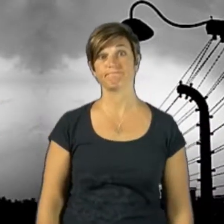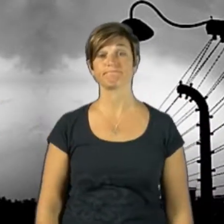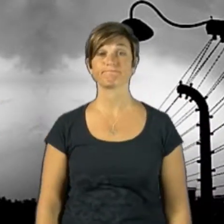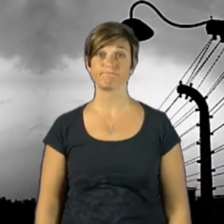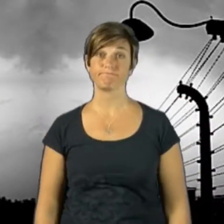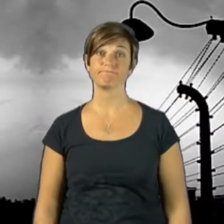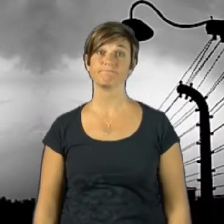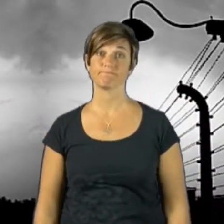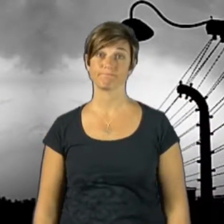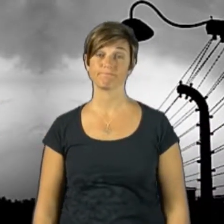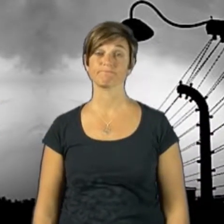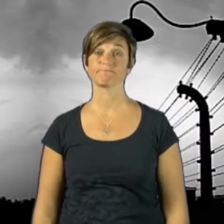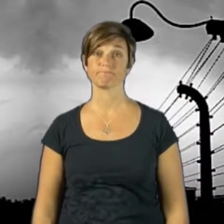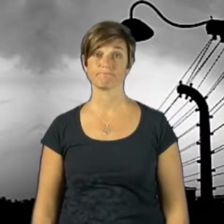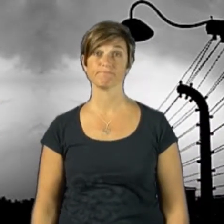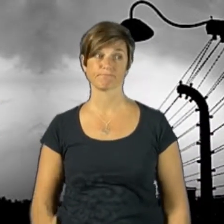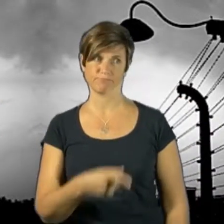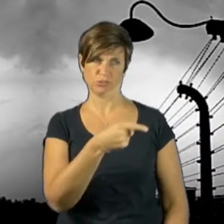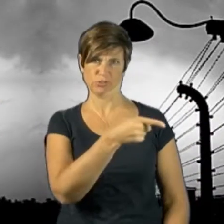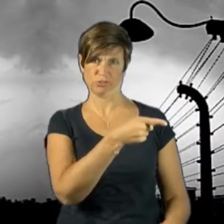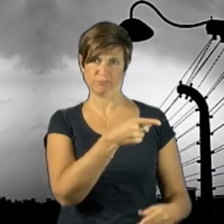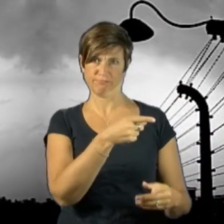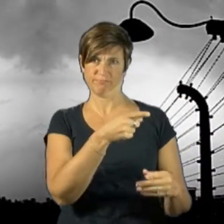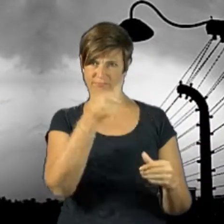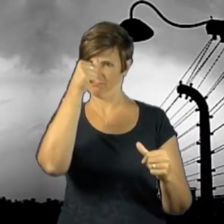She had already been writing for a couple of years.